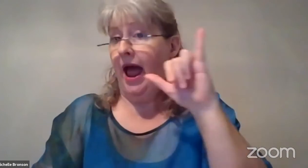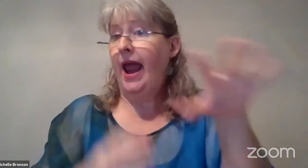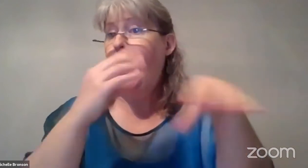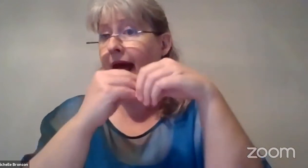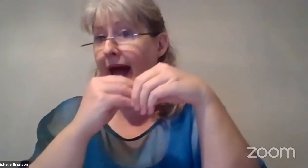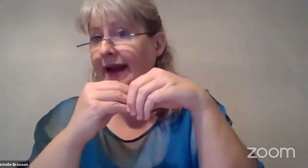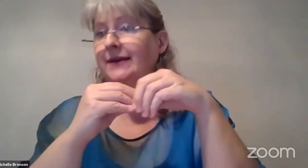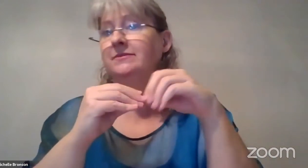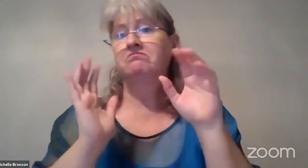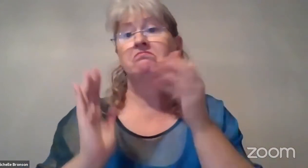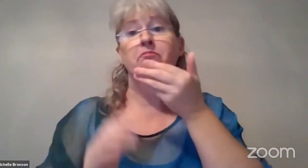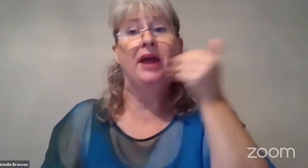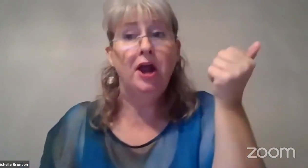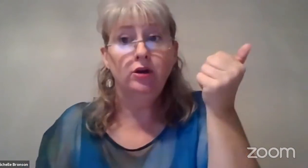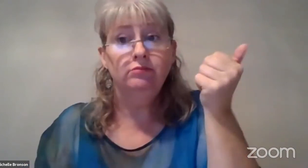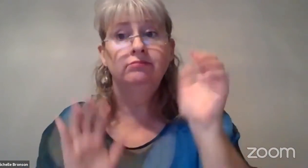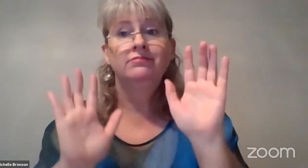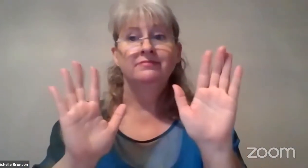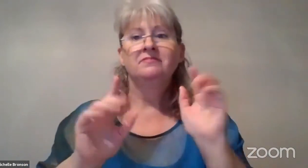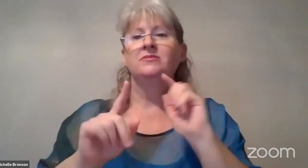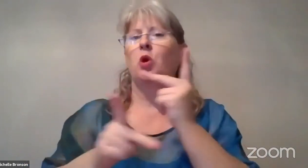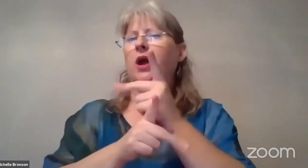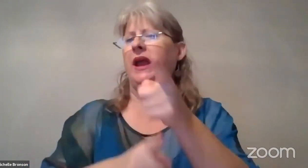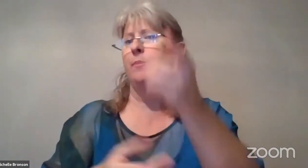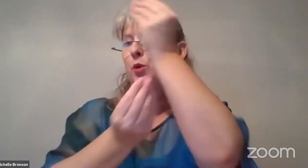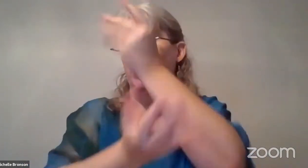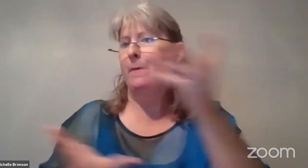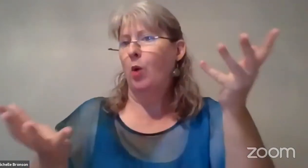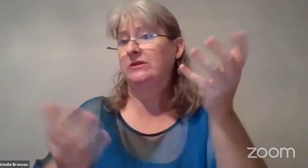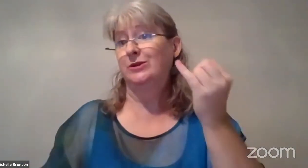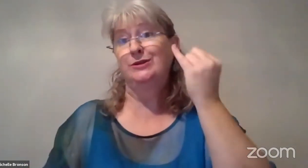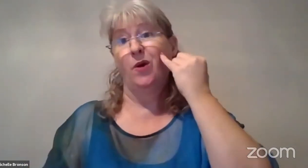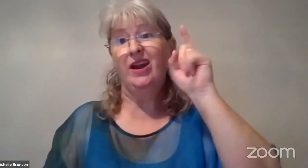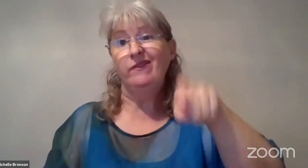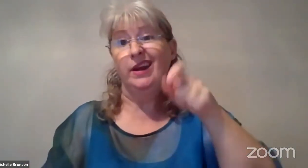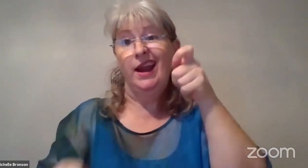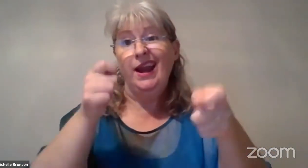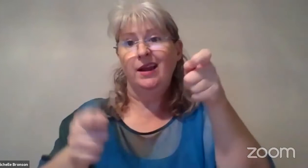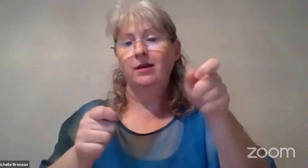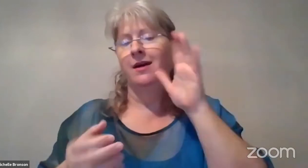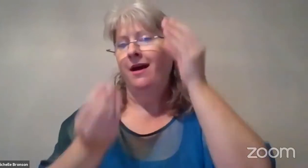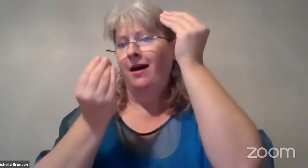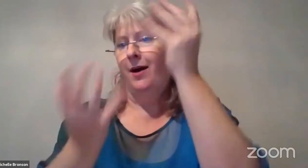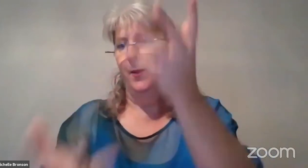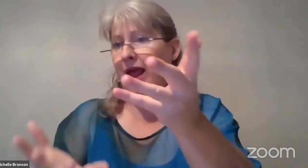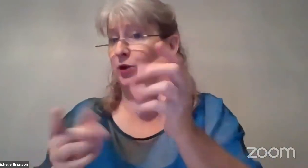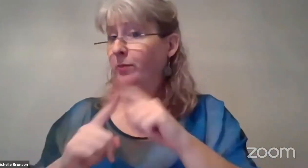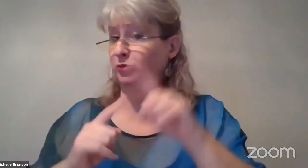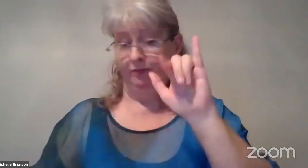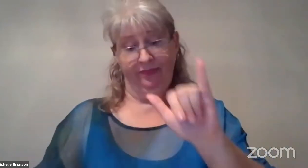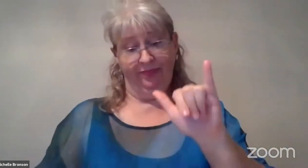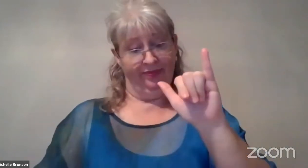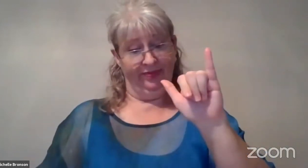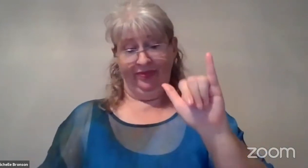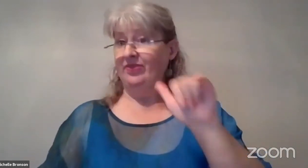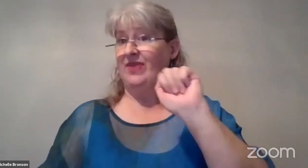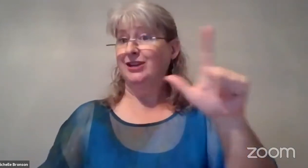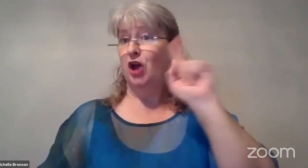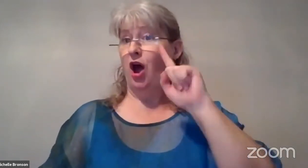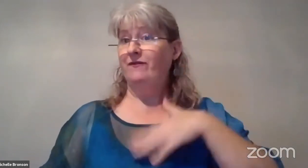is optimistic. It appears as if those groups have been added to the Assembly bill. If we need additional